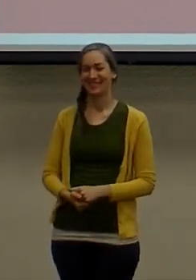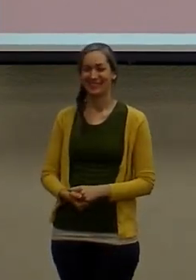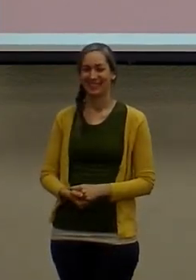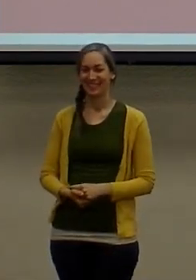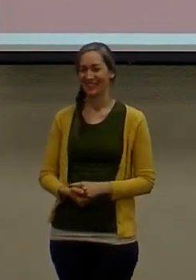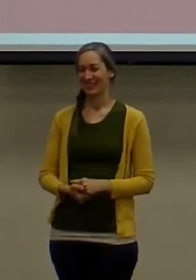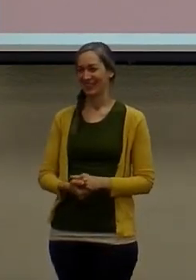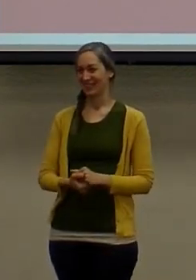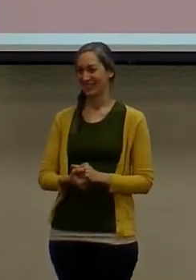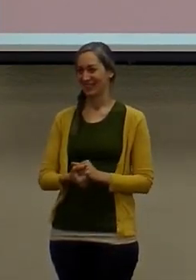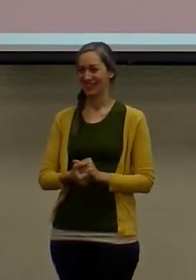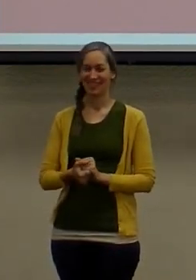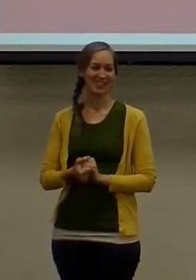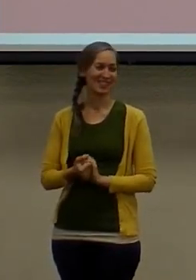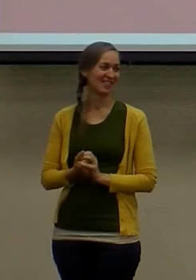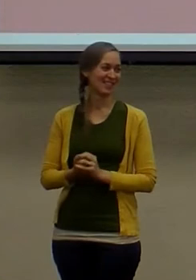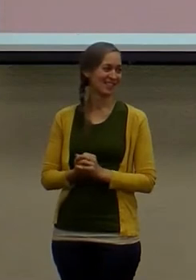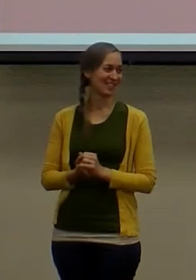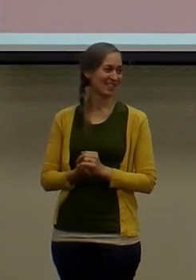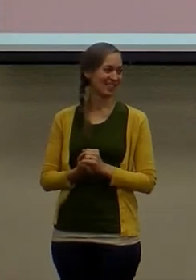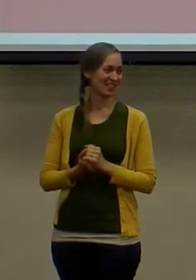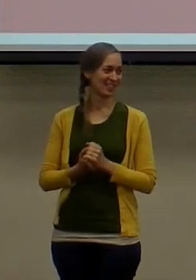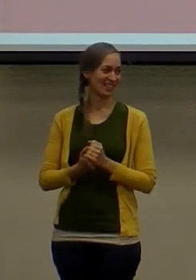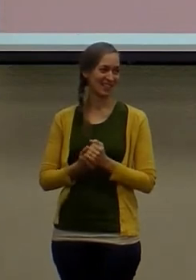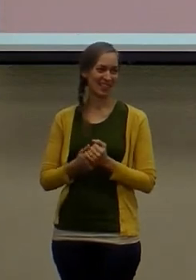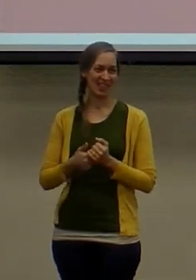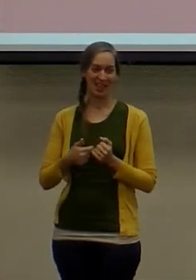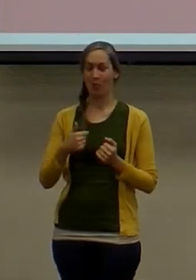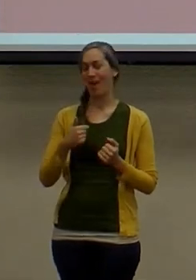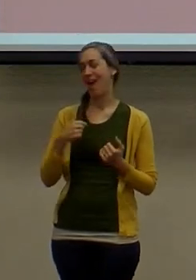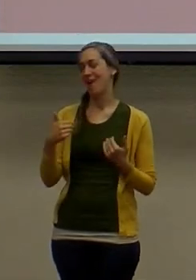I am young. I'm not sure about them.